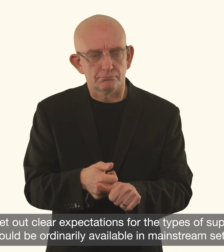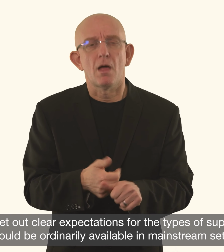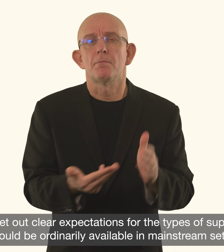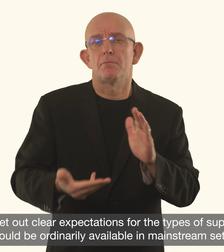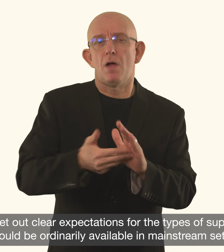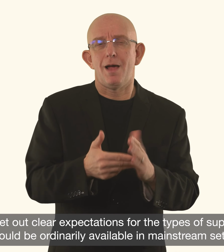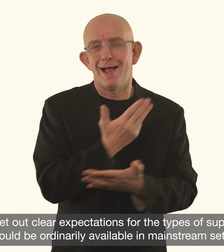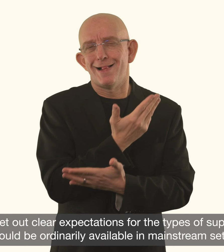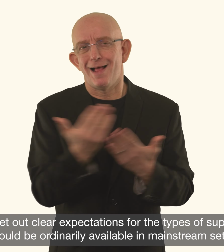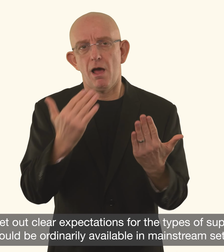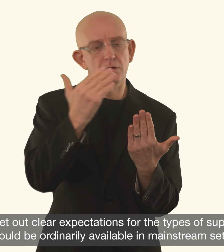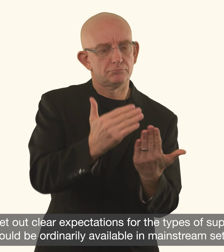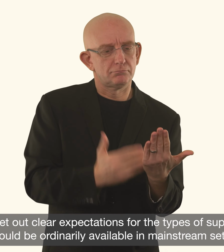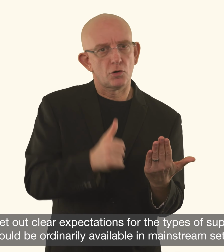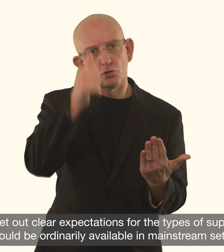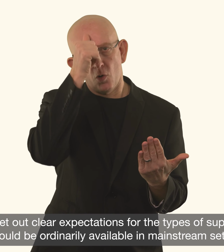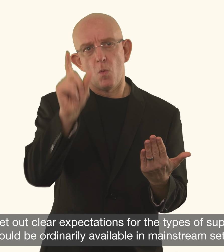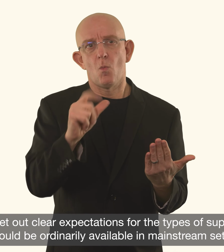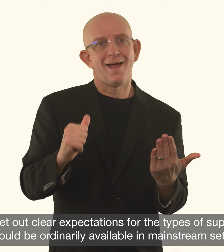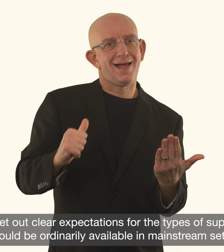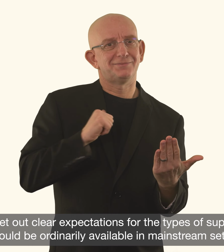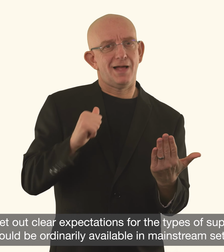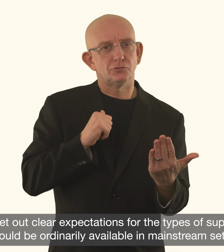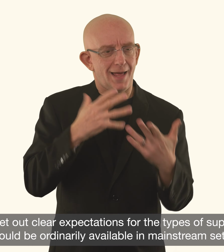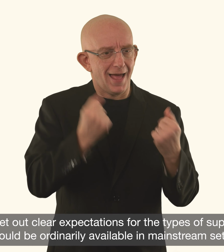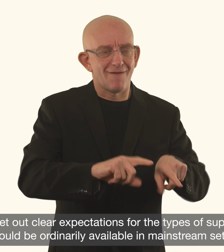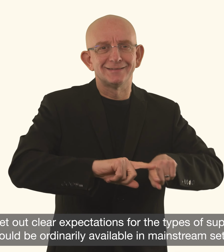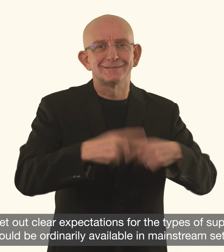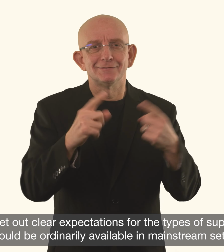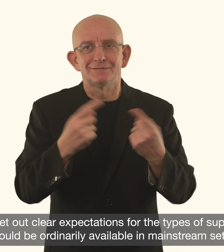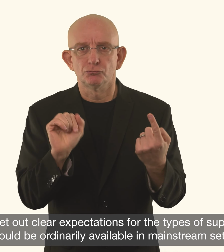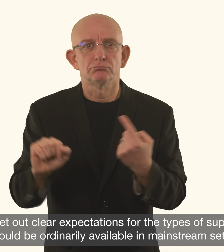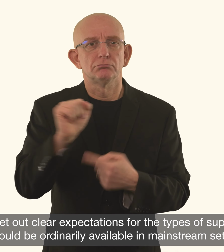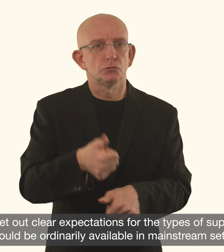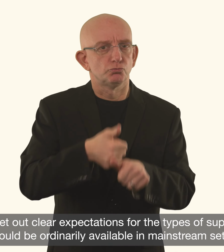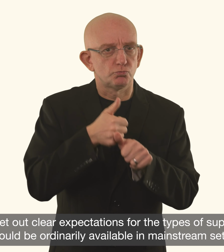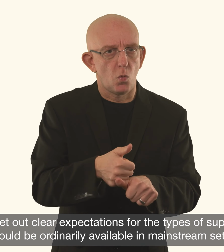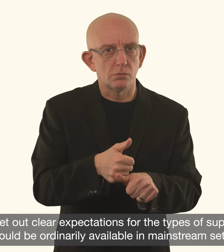clear expectations for the types of support that should be ordinarily available in mainstream settings.